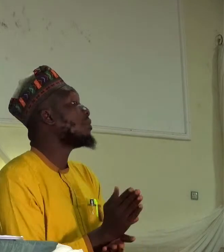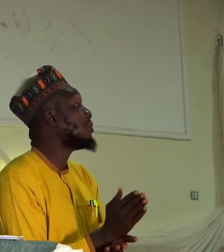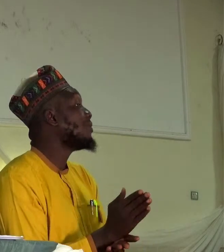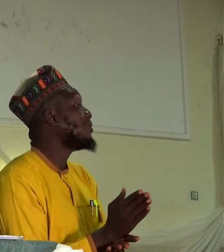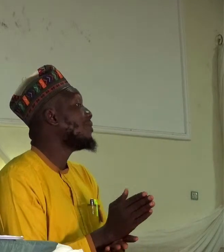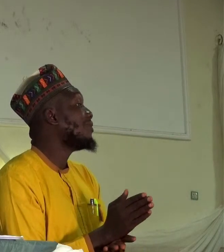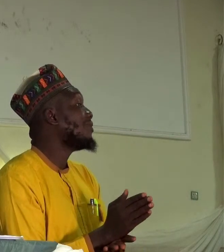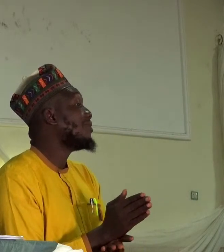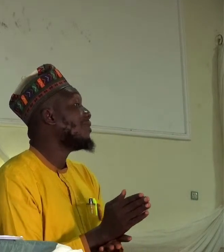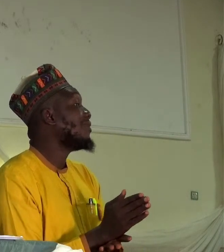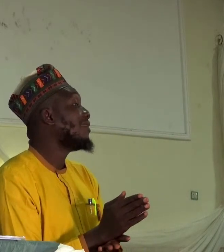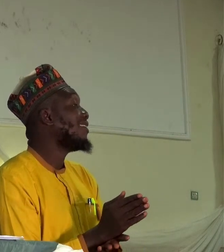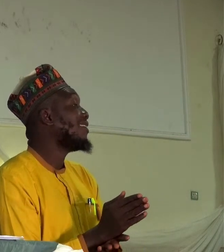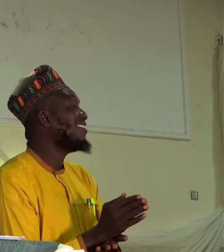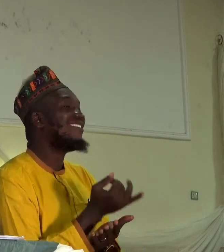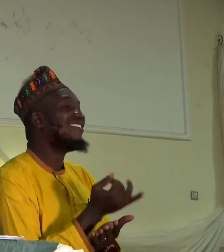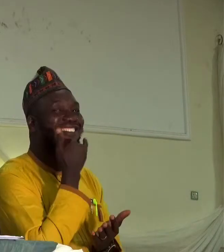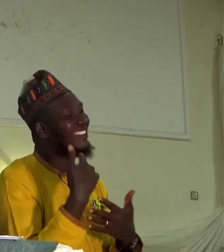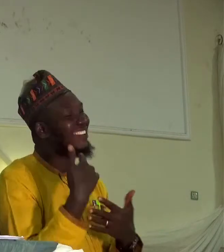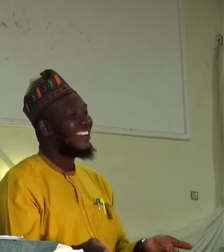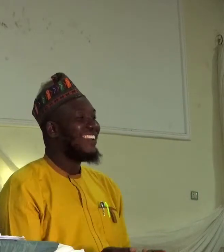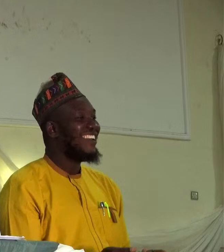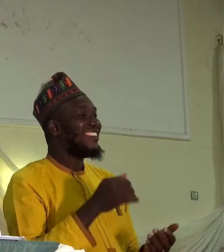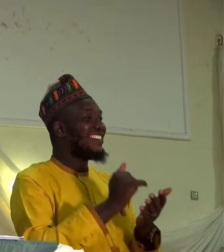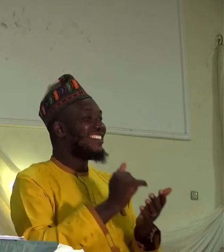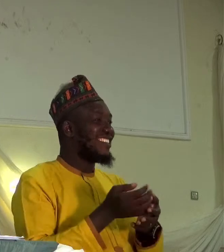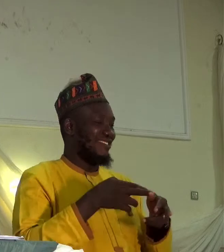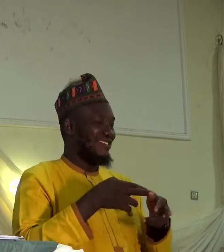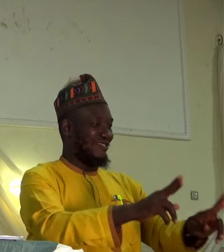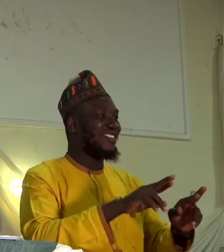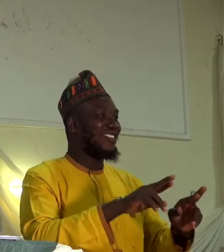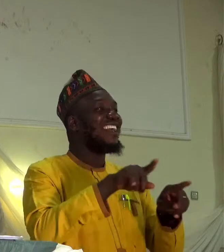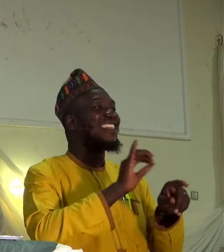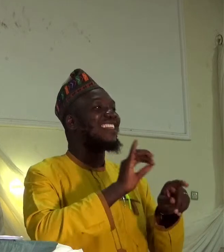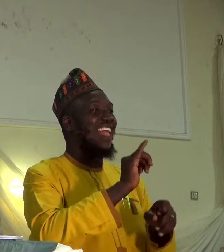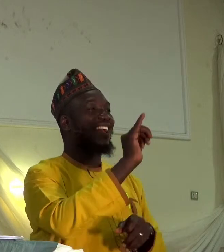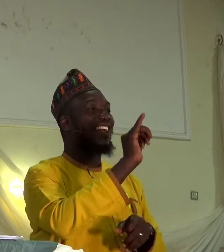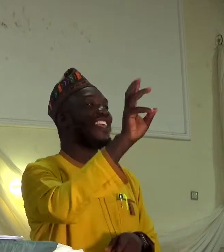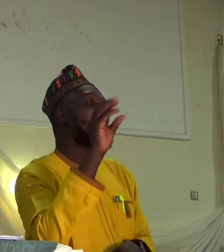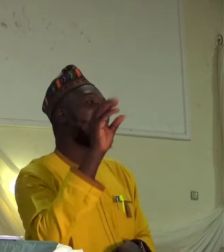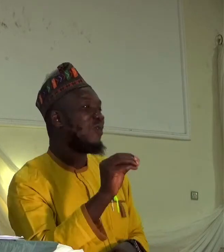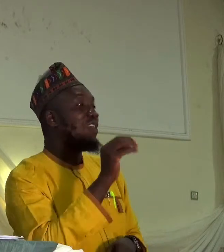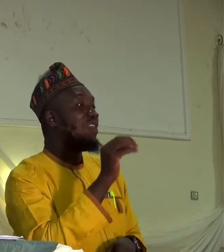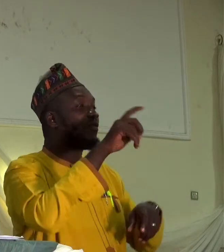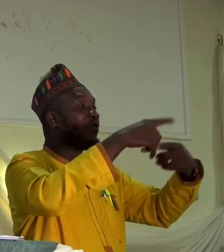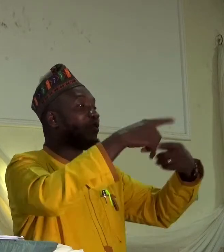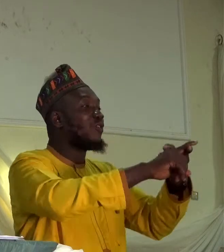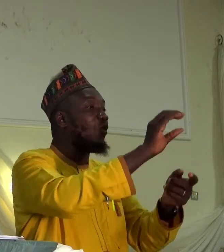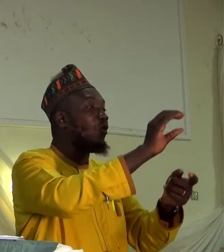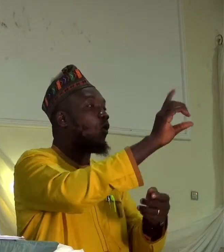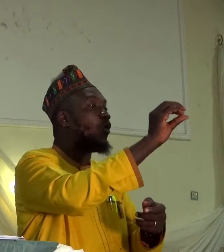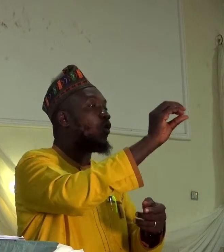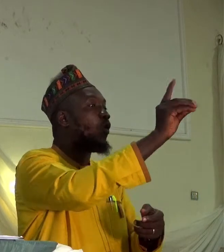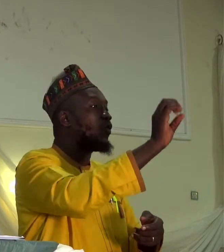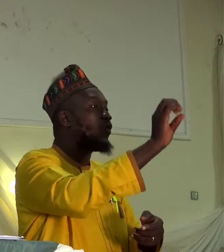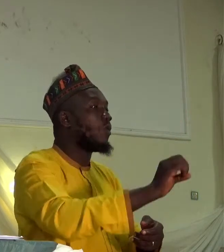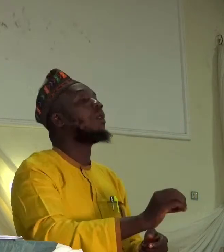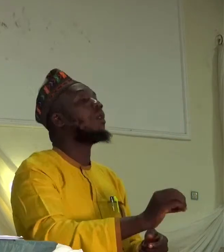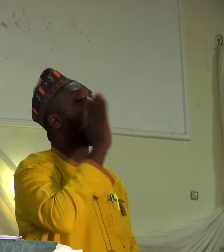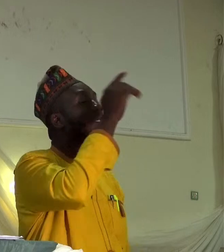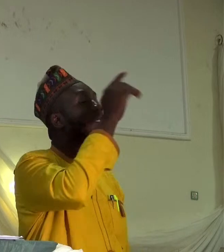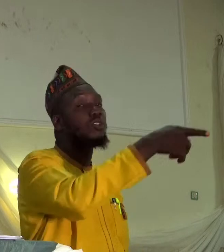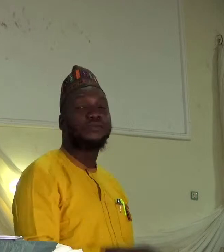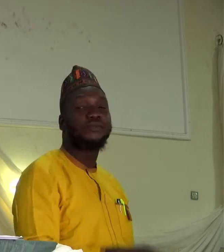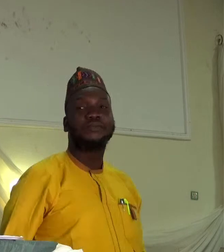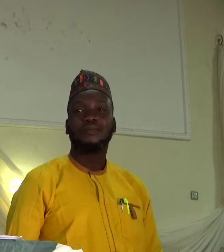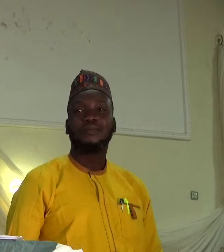won dabi ona ife ibadan o dabi ona wo gbogbo eyin te n gbe side olodo mo kin yo e ku wa laye